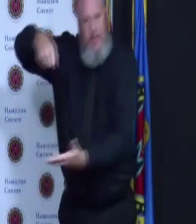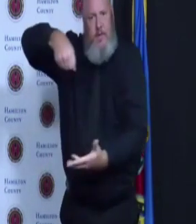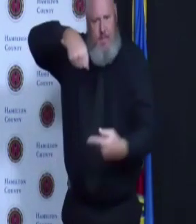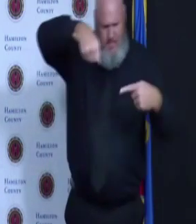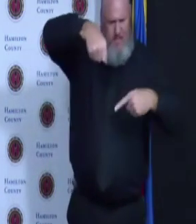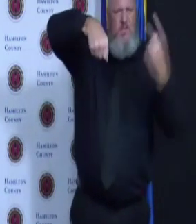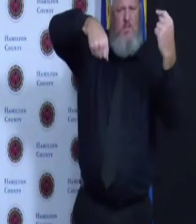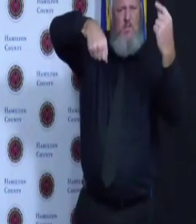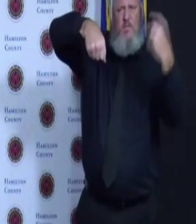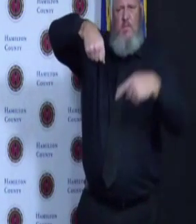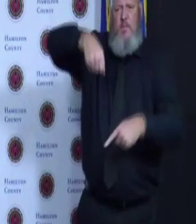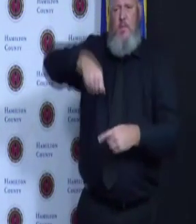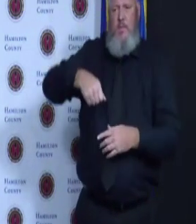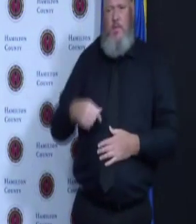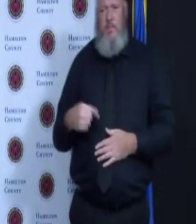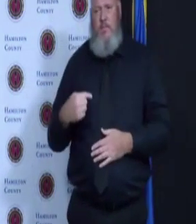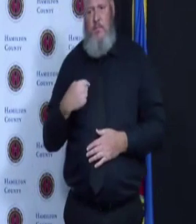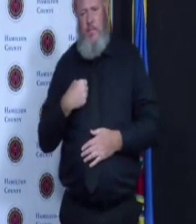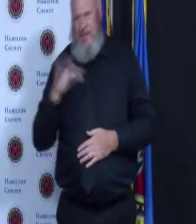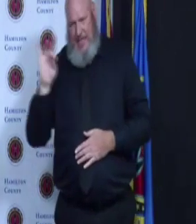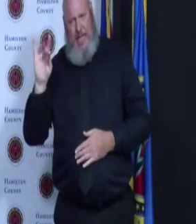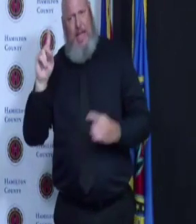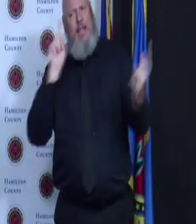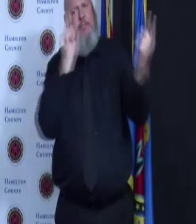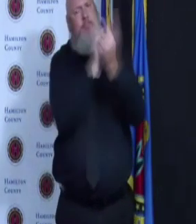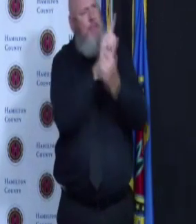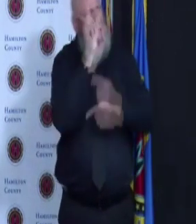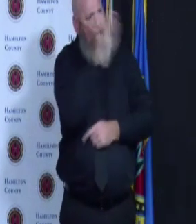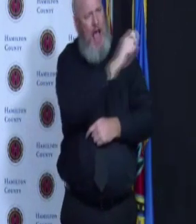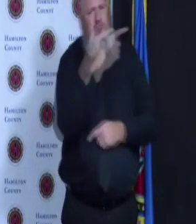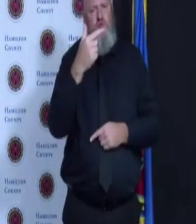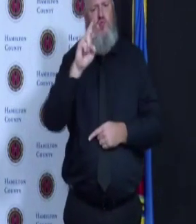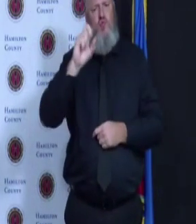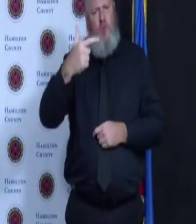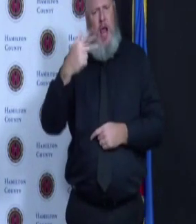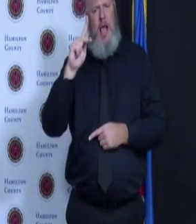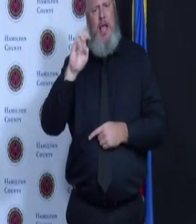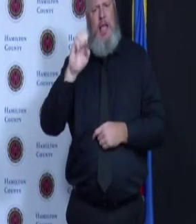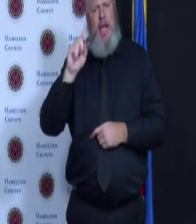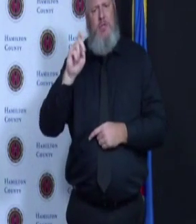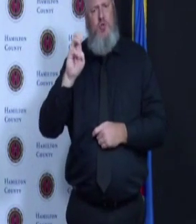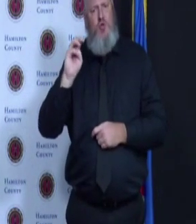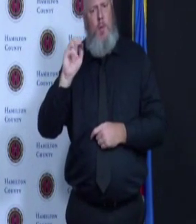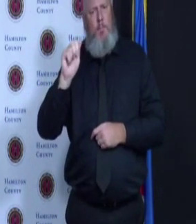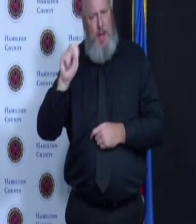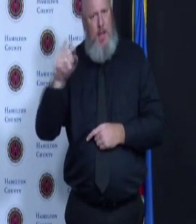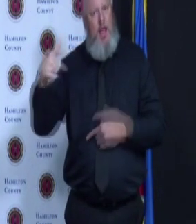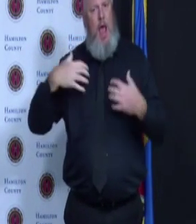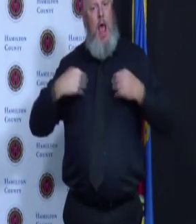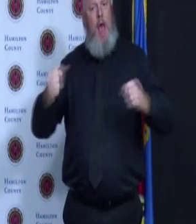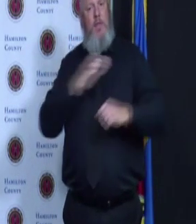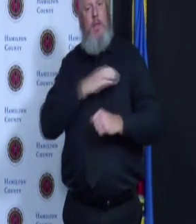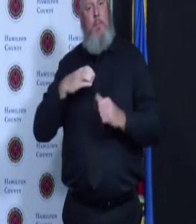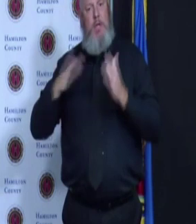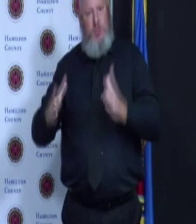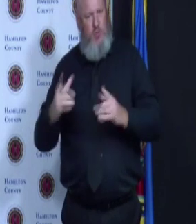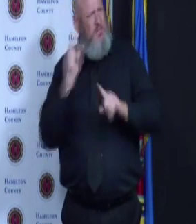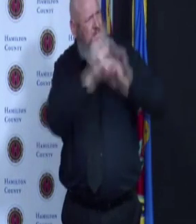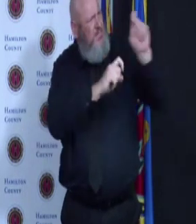so I'm going to read his response. He says, there is no known spread of COVID-19 through